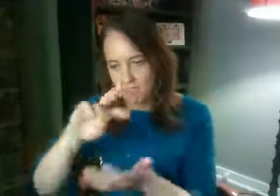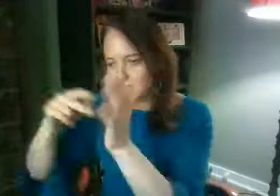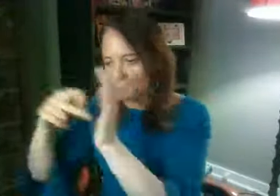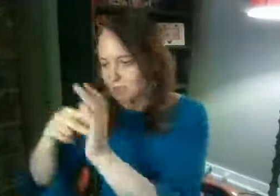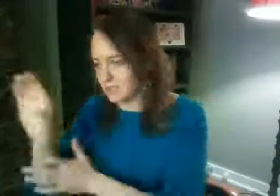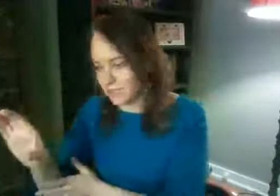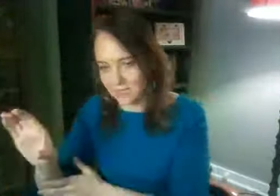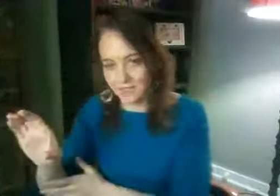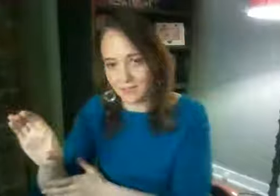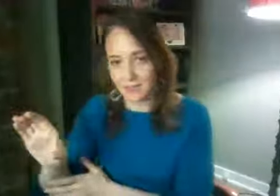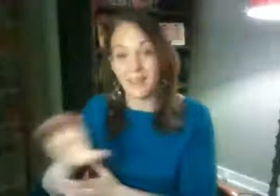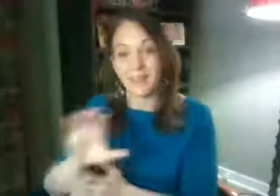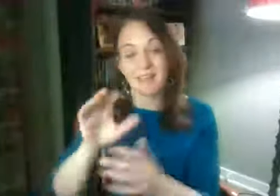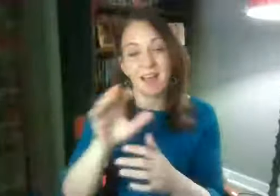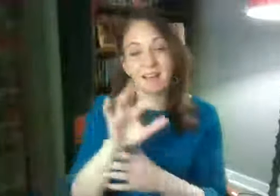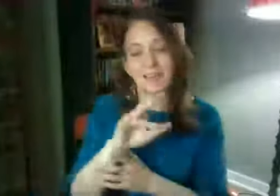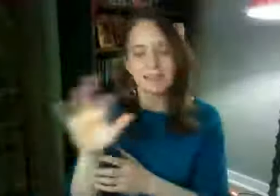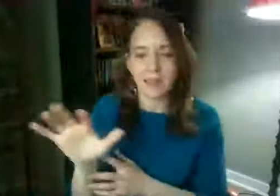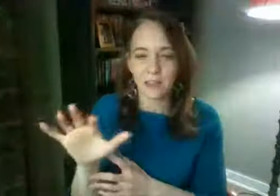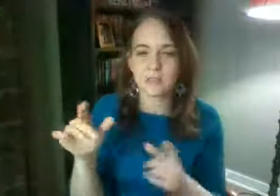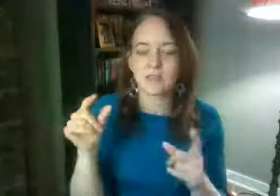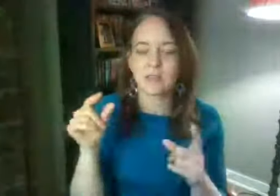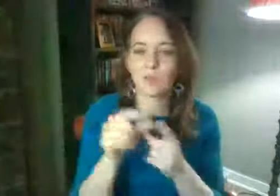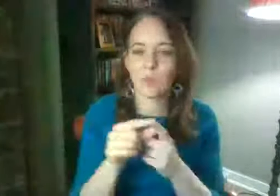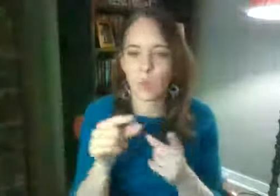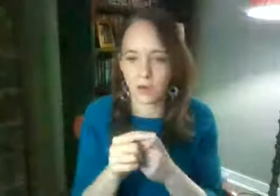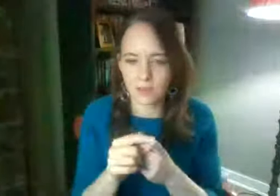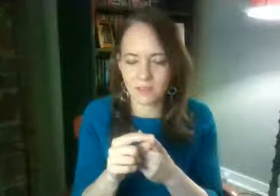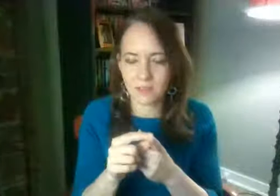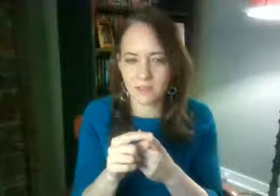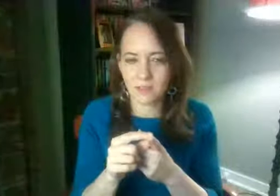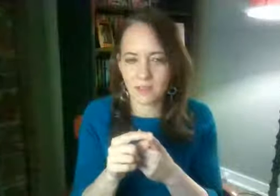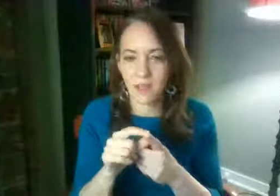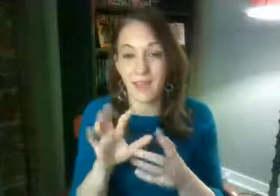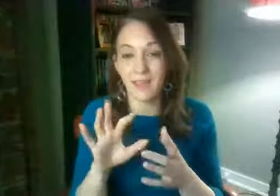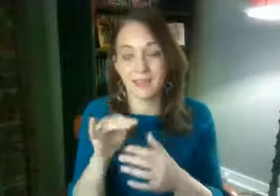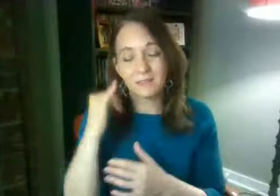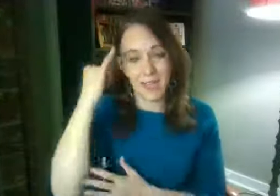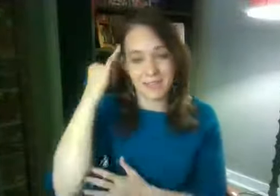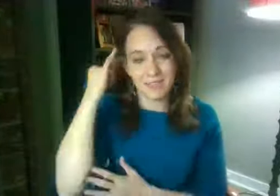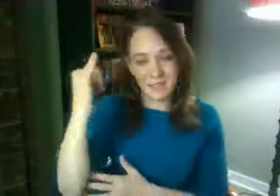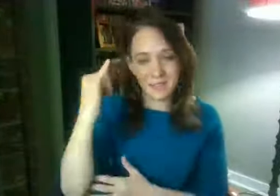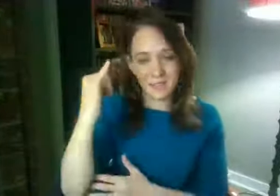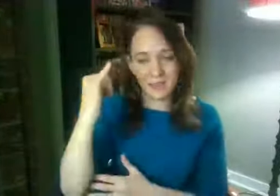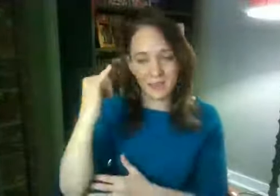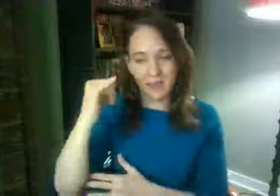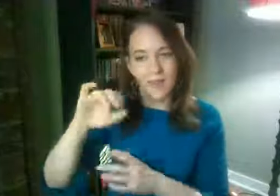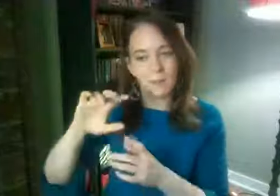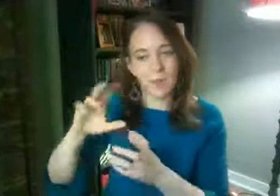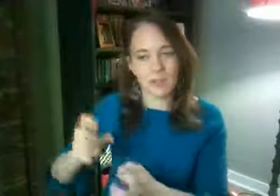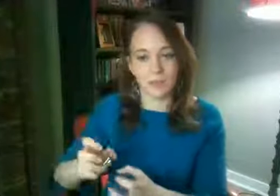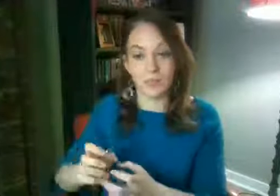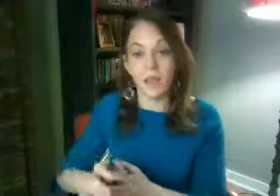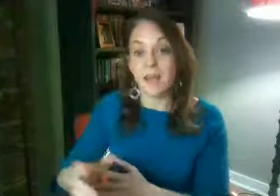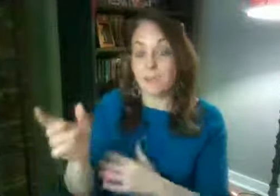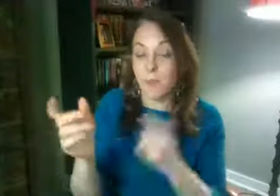and this means C. It's got letters, words, and ideas that belong to it. As a